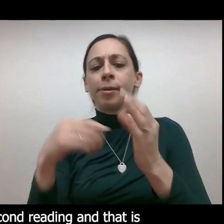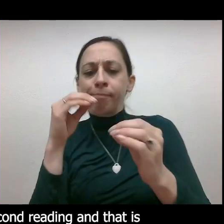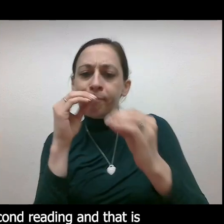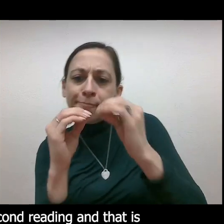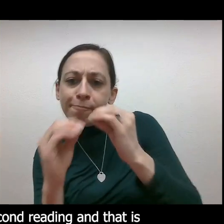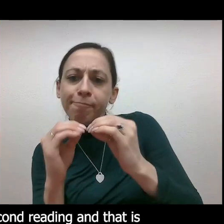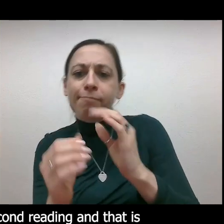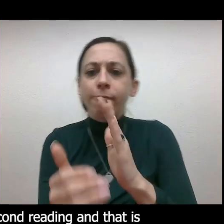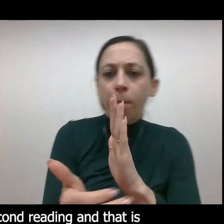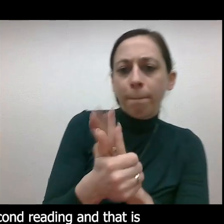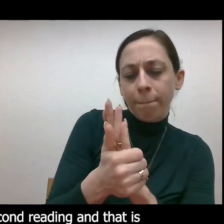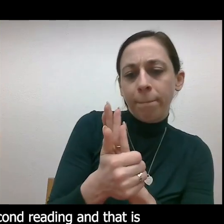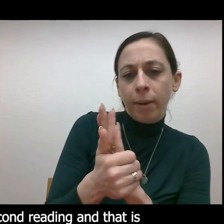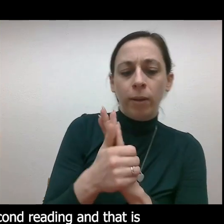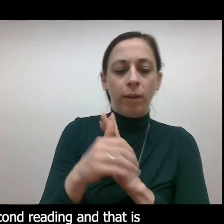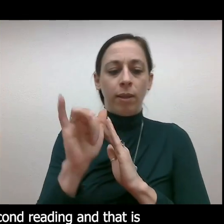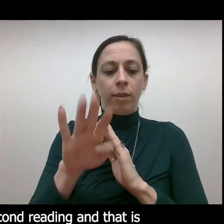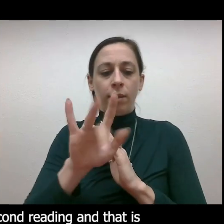added.